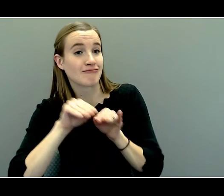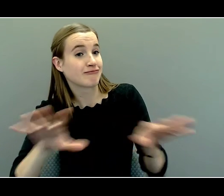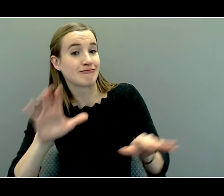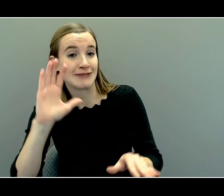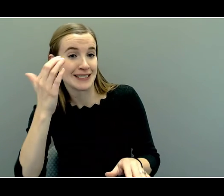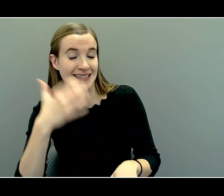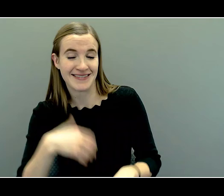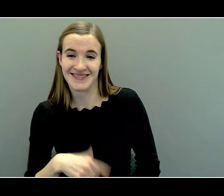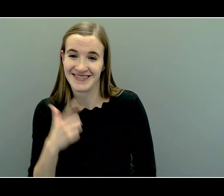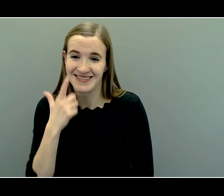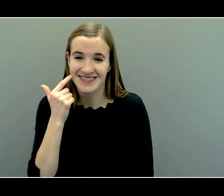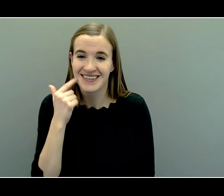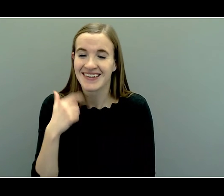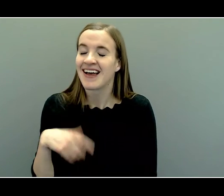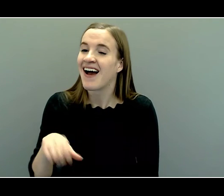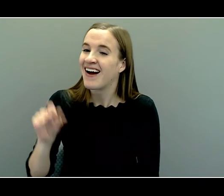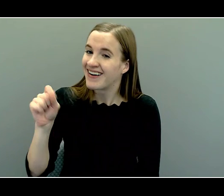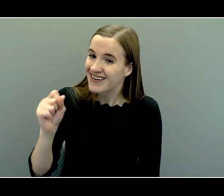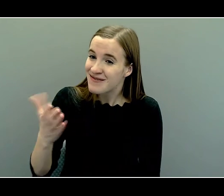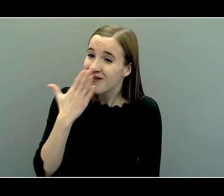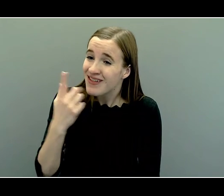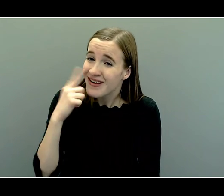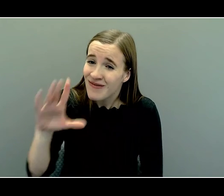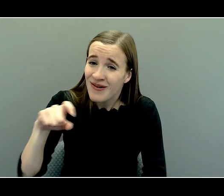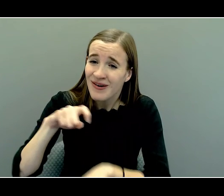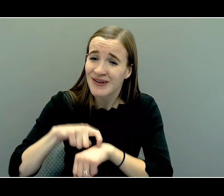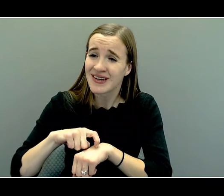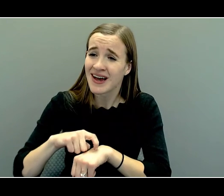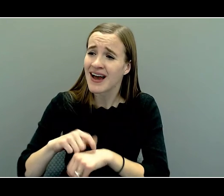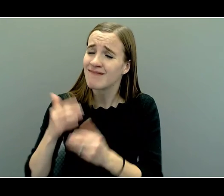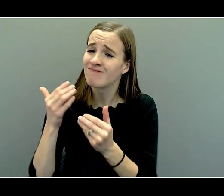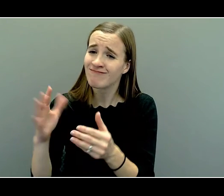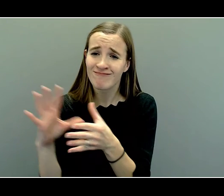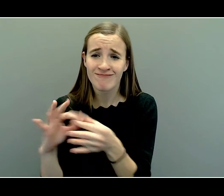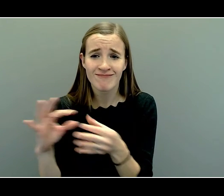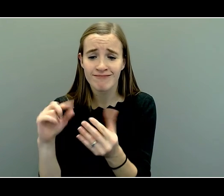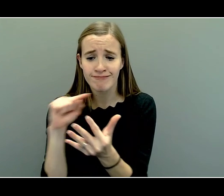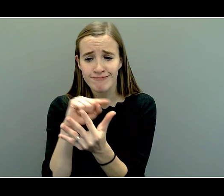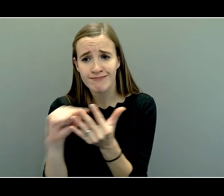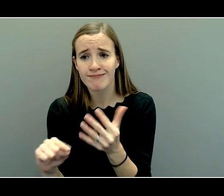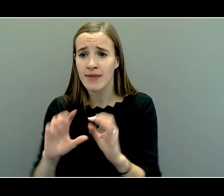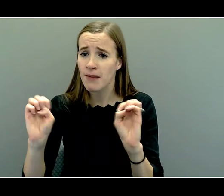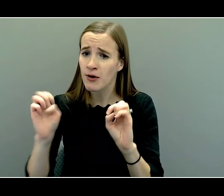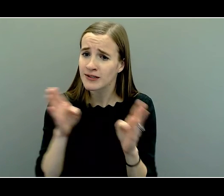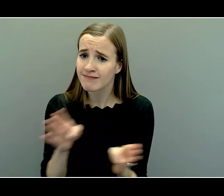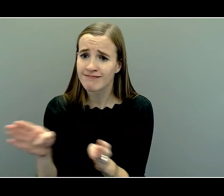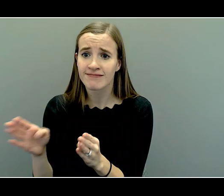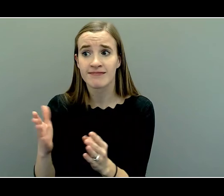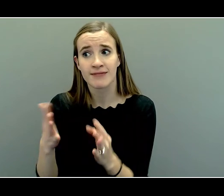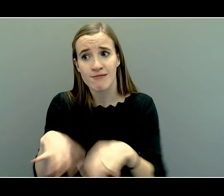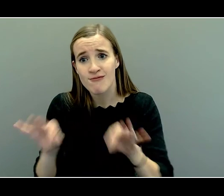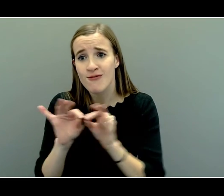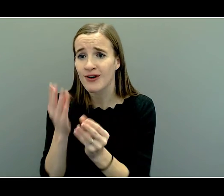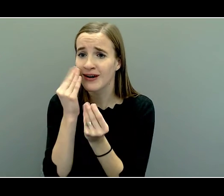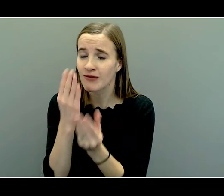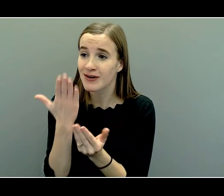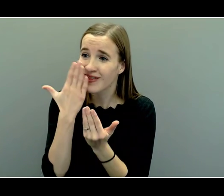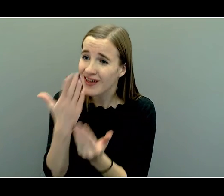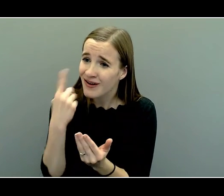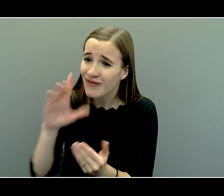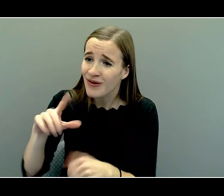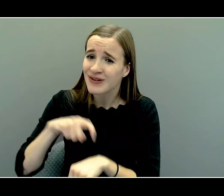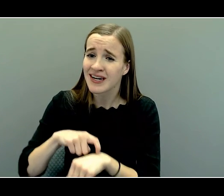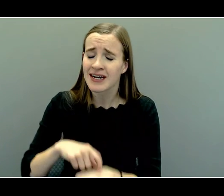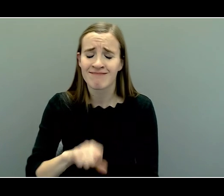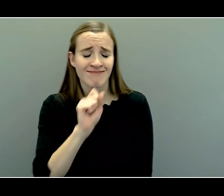the time today to talk about this. It's super important information, and we appreciate your time. Jamie, it is